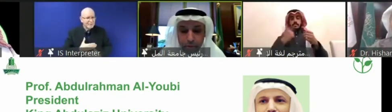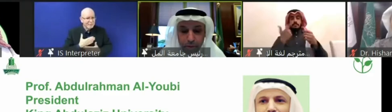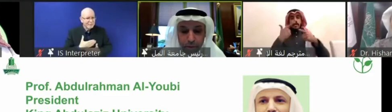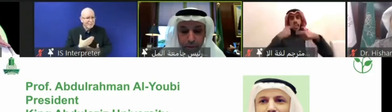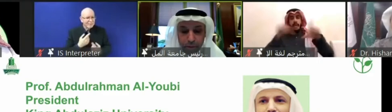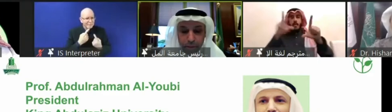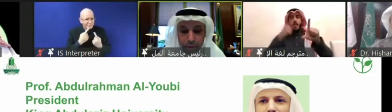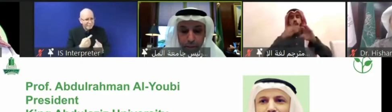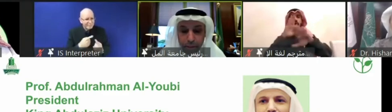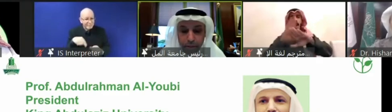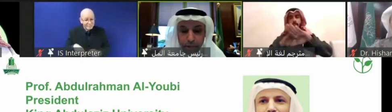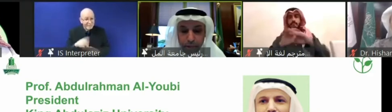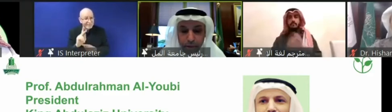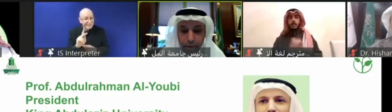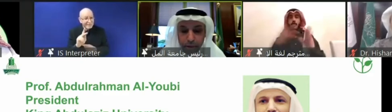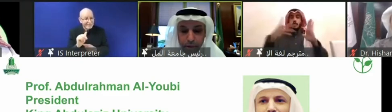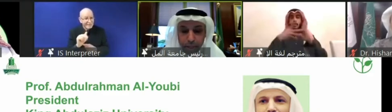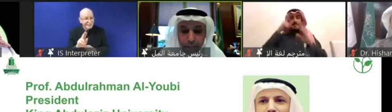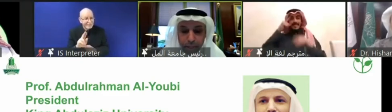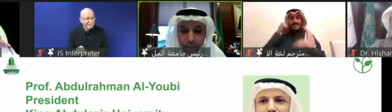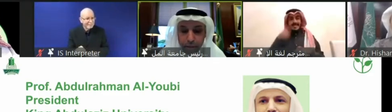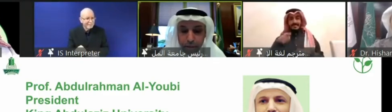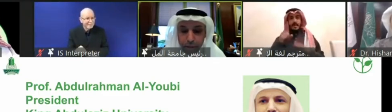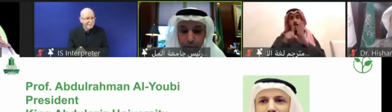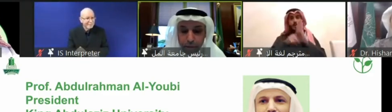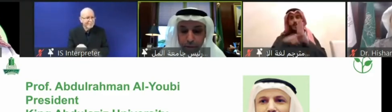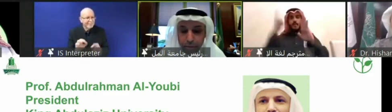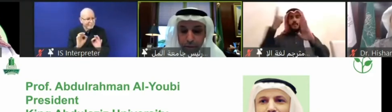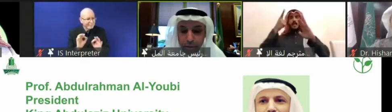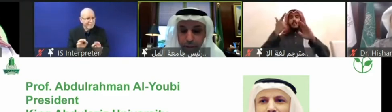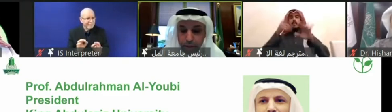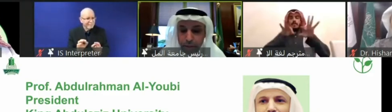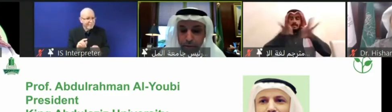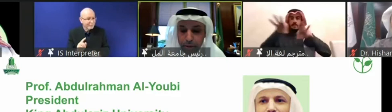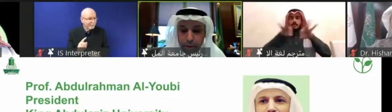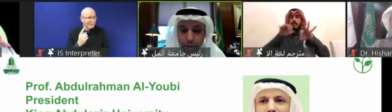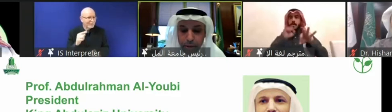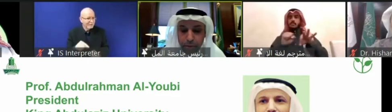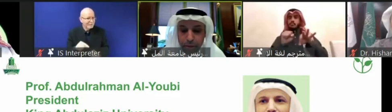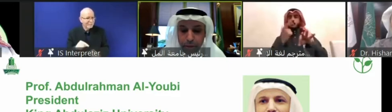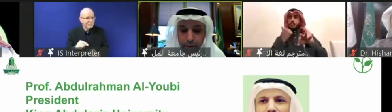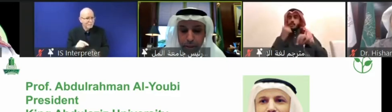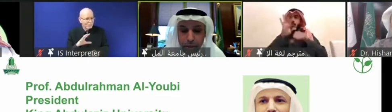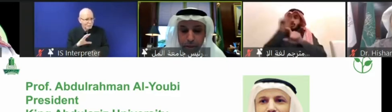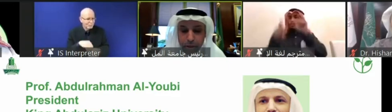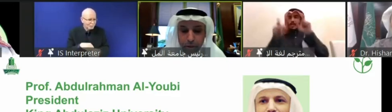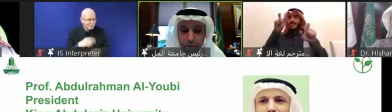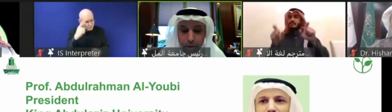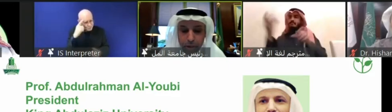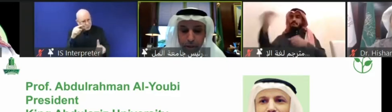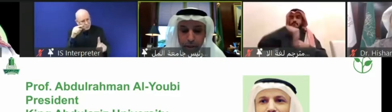put strategic goals in order to empower persons with disabilities